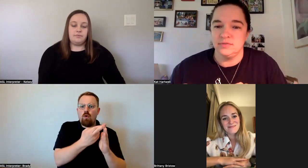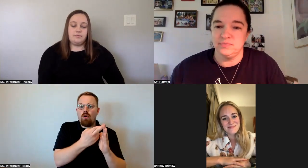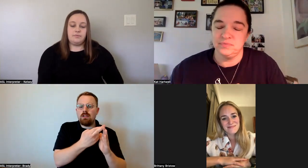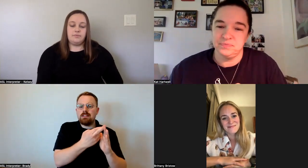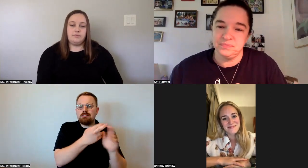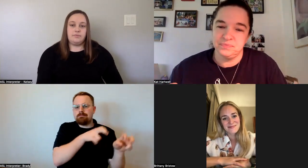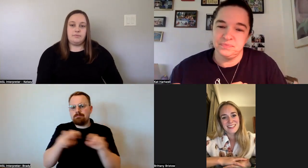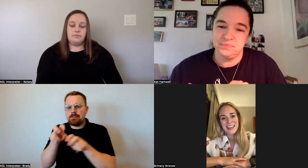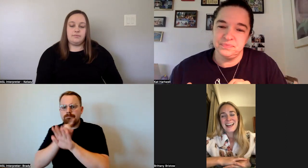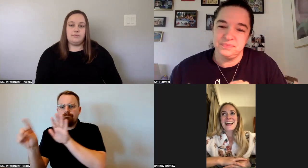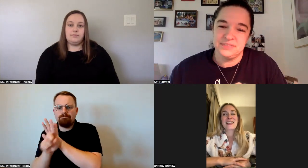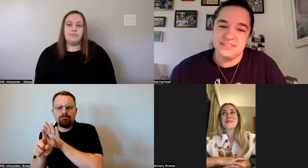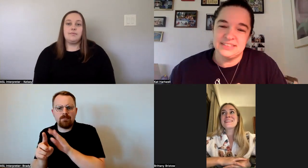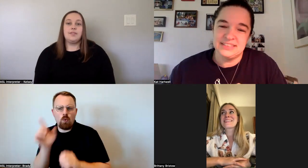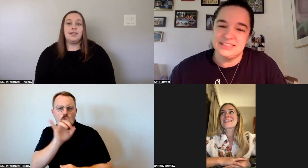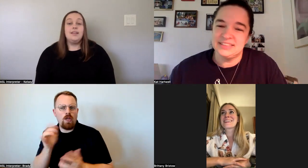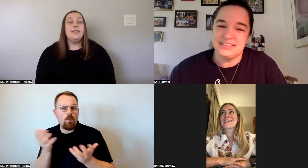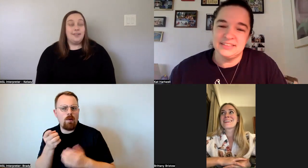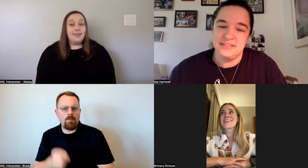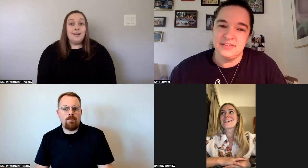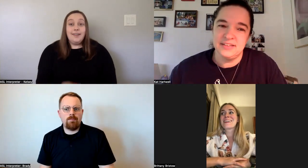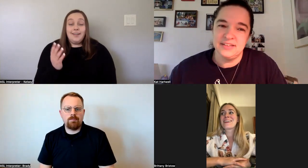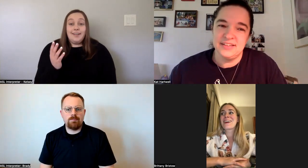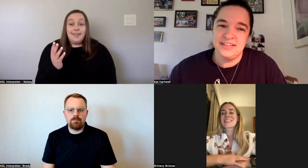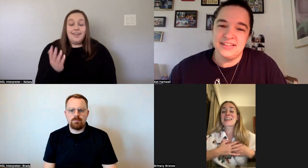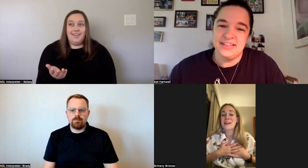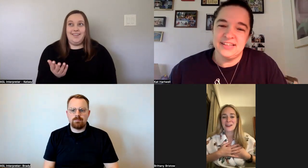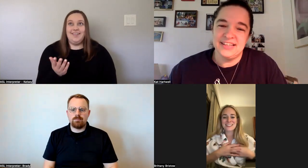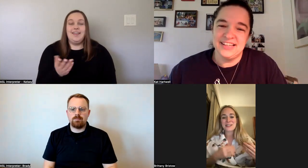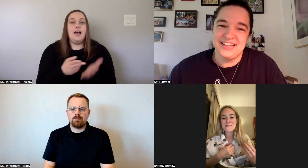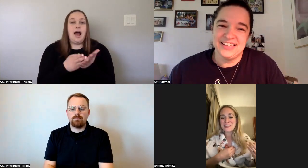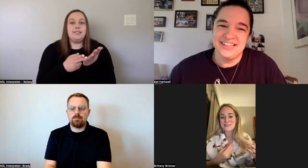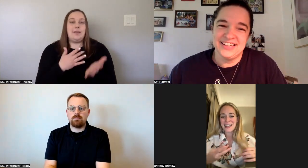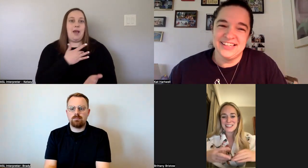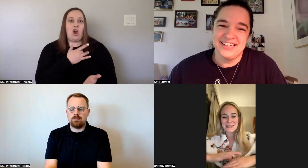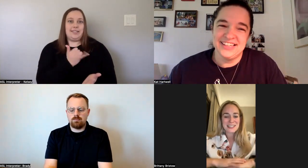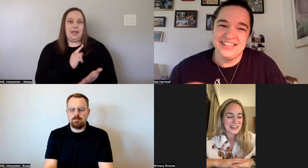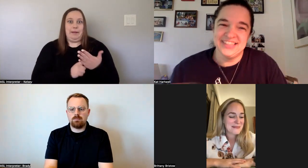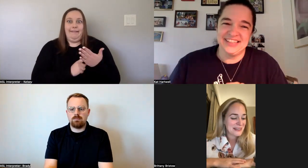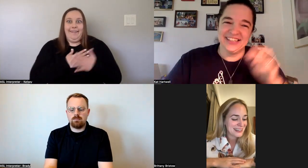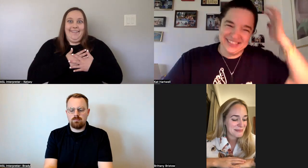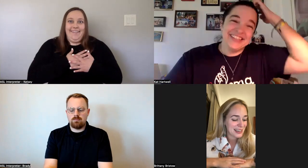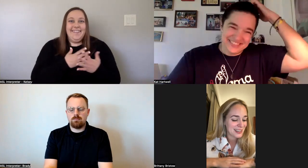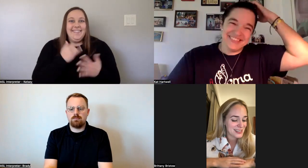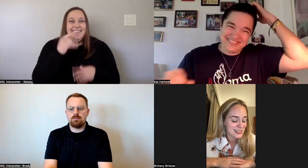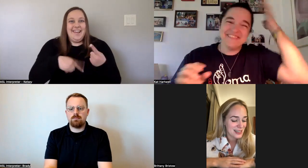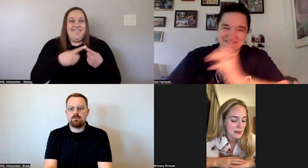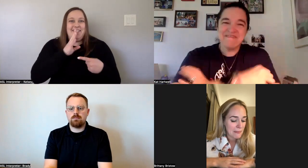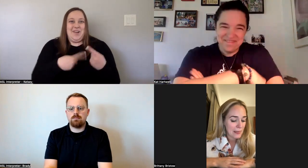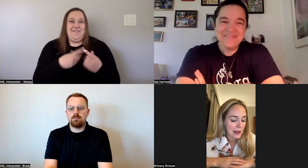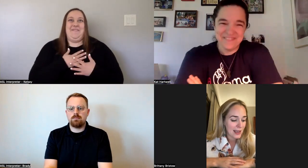role? It was honestly, like, my heart still beats fast when I talk about it